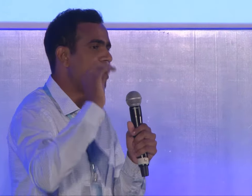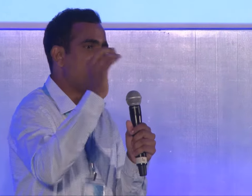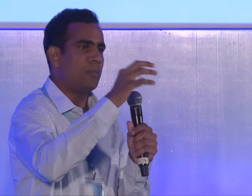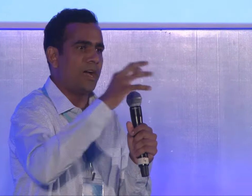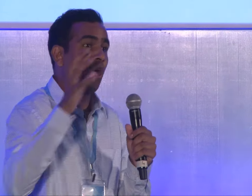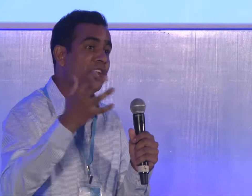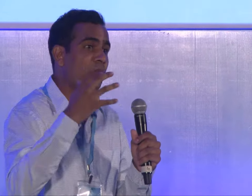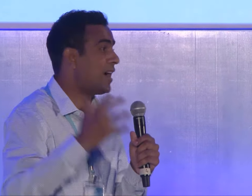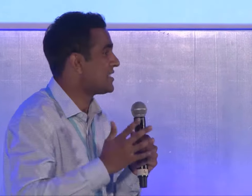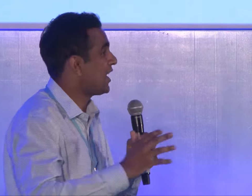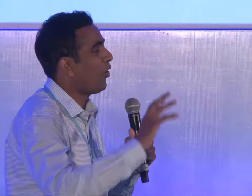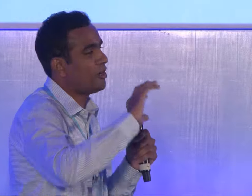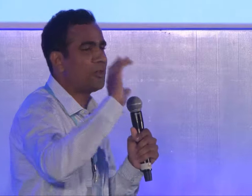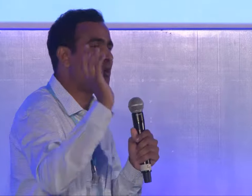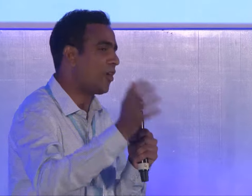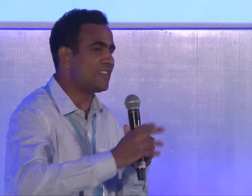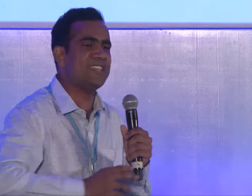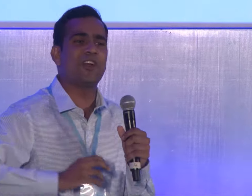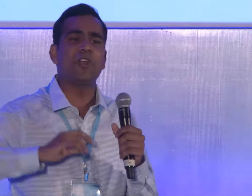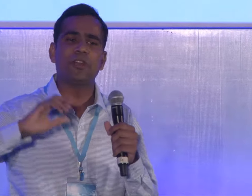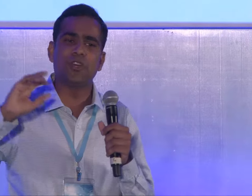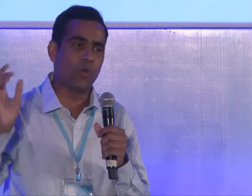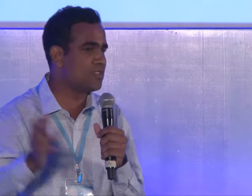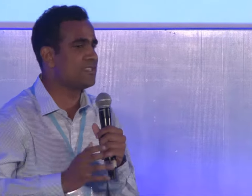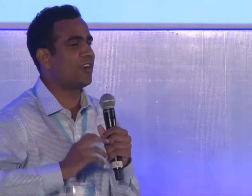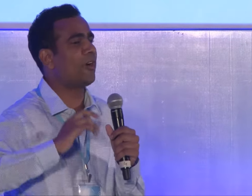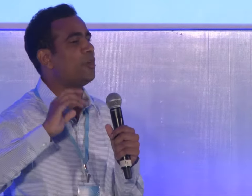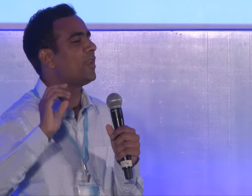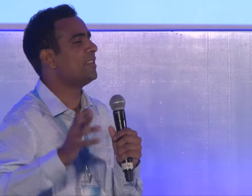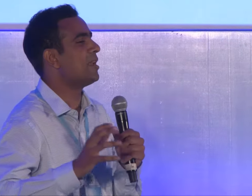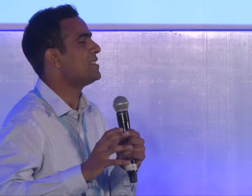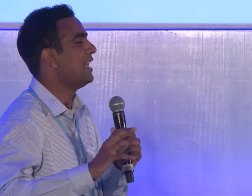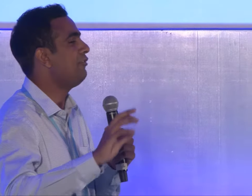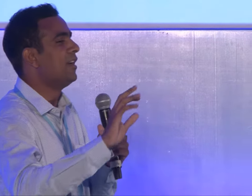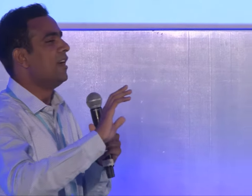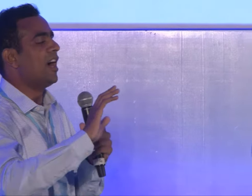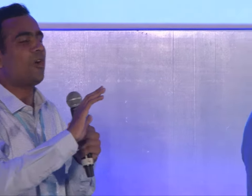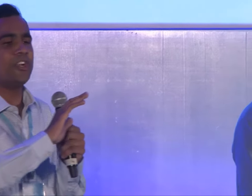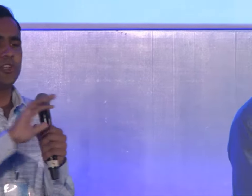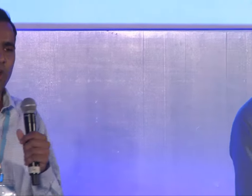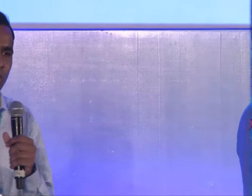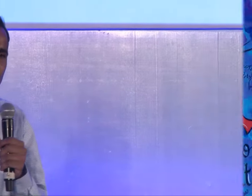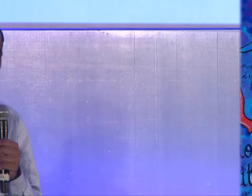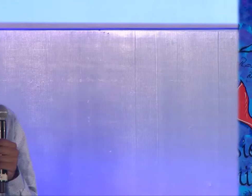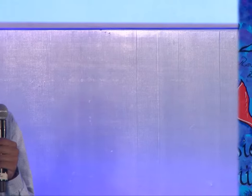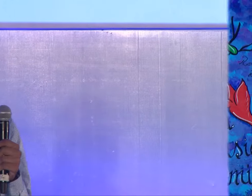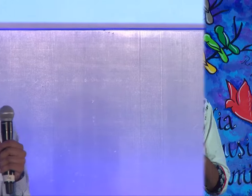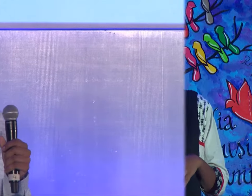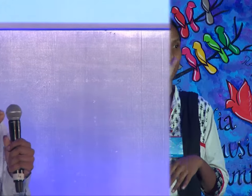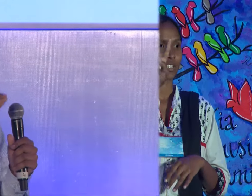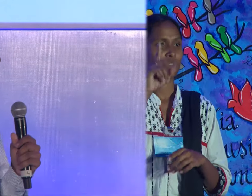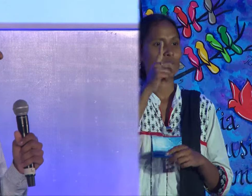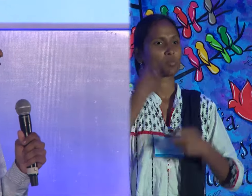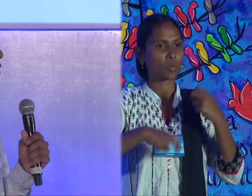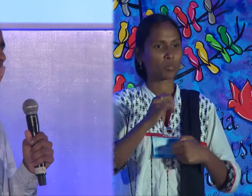there, according to us, according to the bureaucracy, according to the coaches, according to Virender himself, according to the law, the only problem